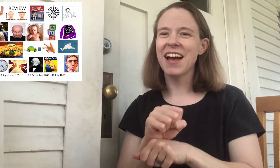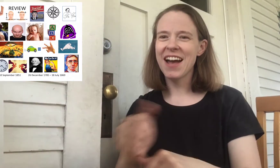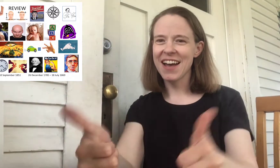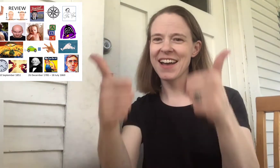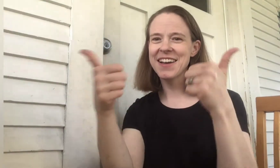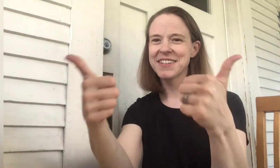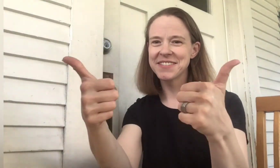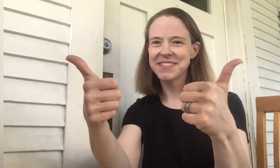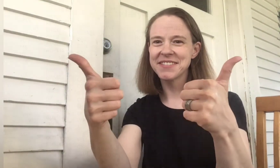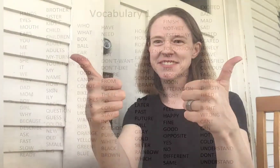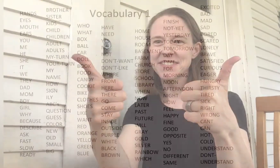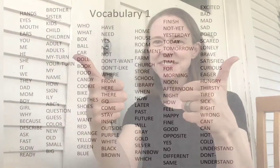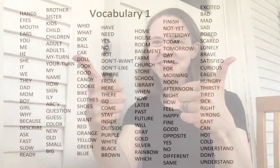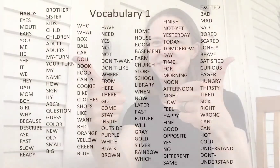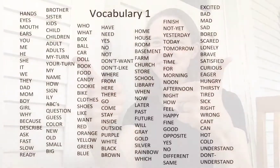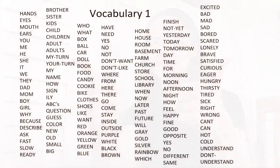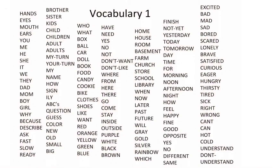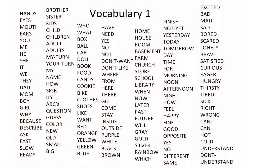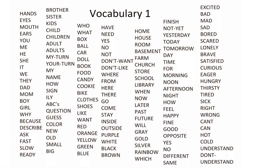you. All right.